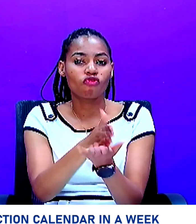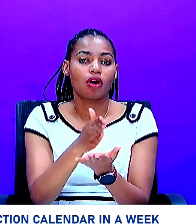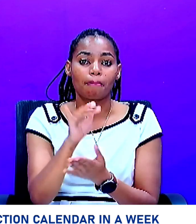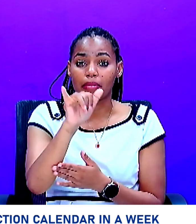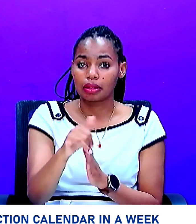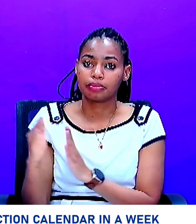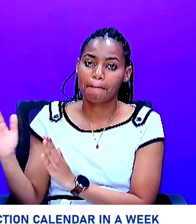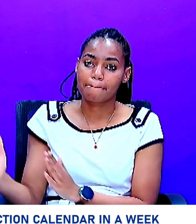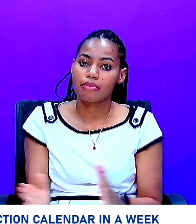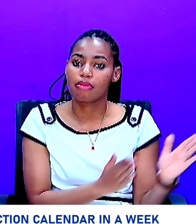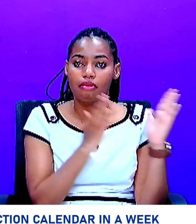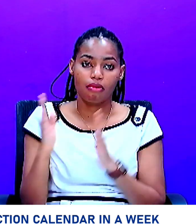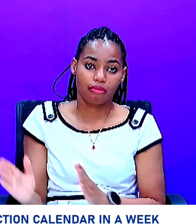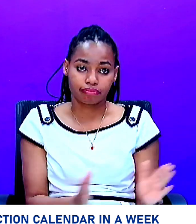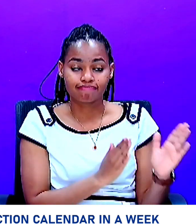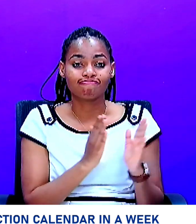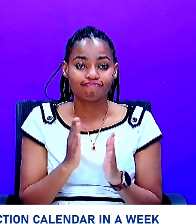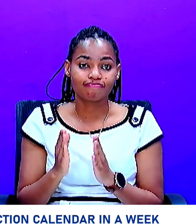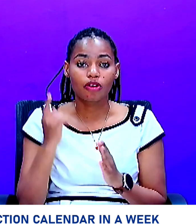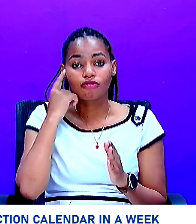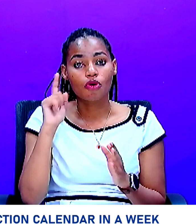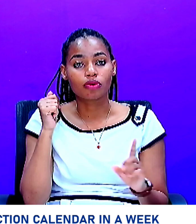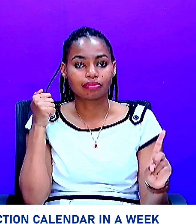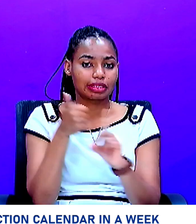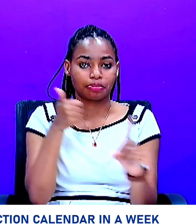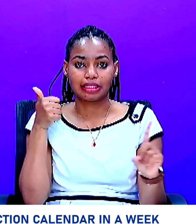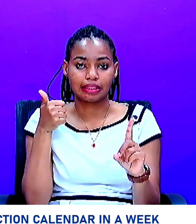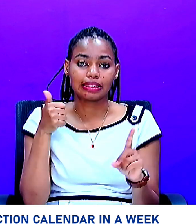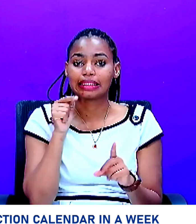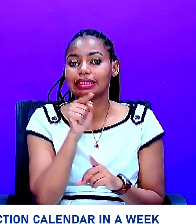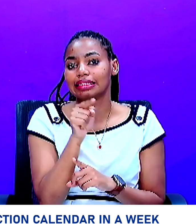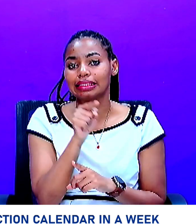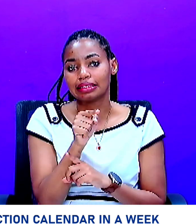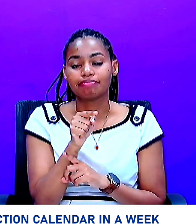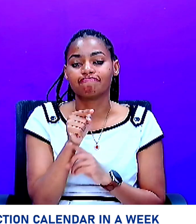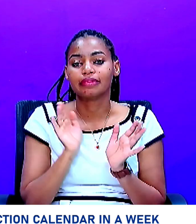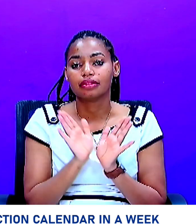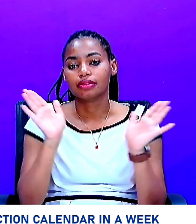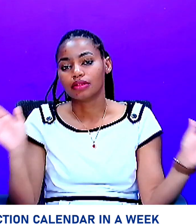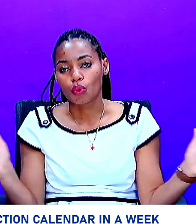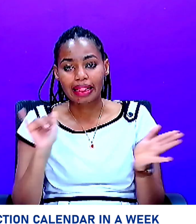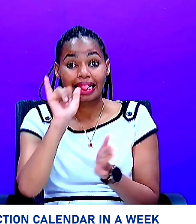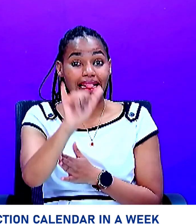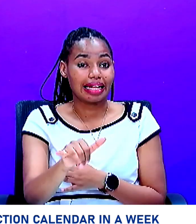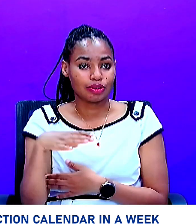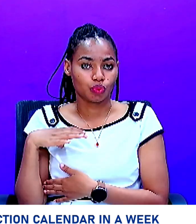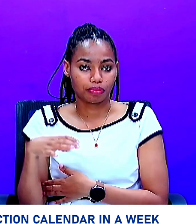chairperson, Mr. Erastus, confirmed that preparations for the mini polls are in the